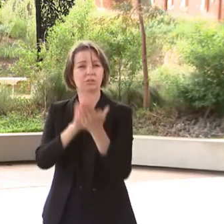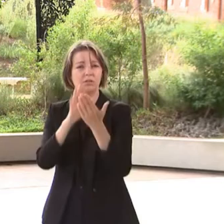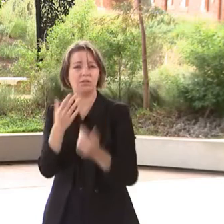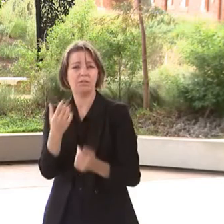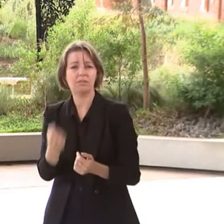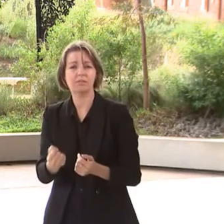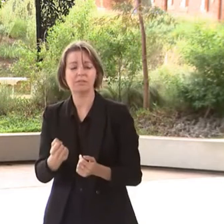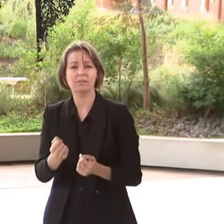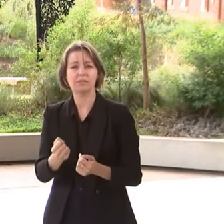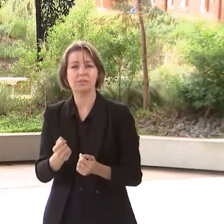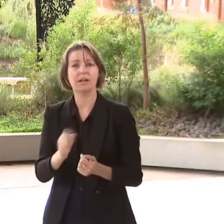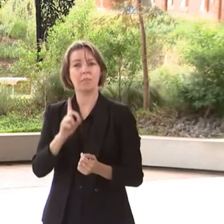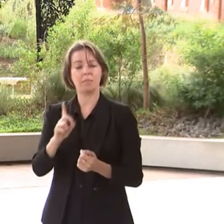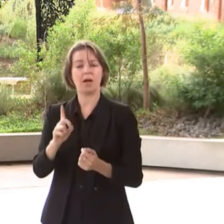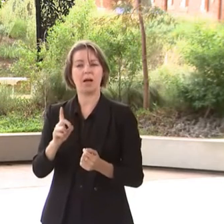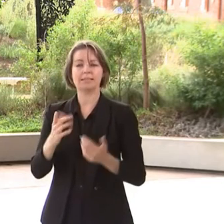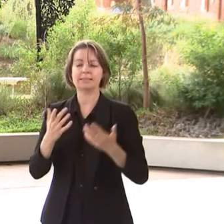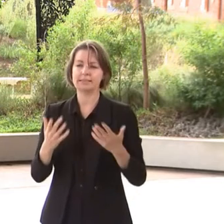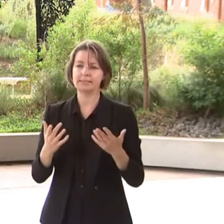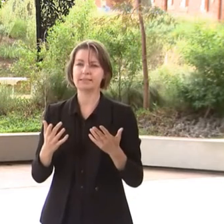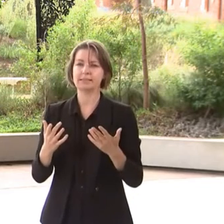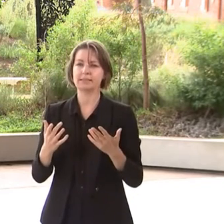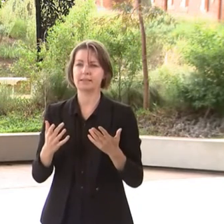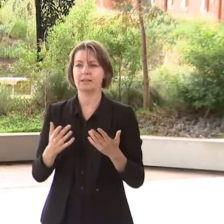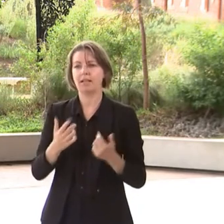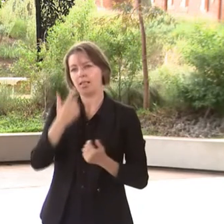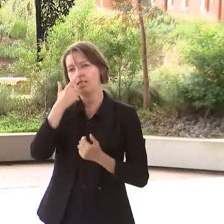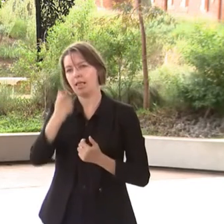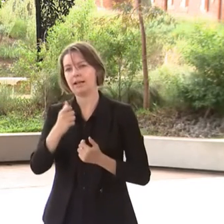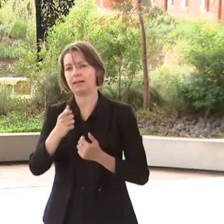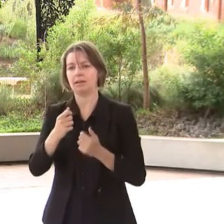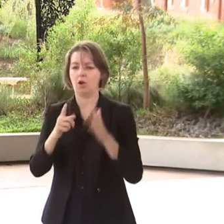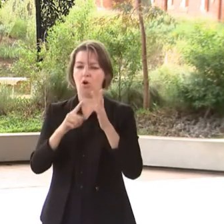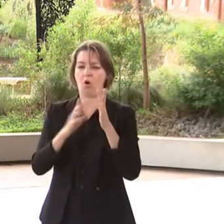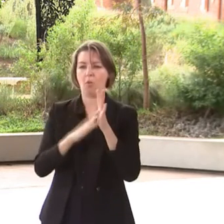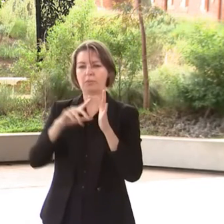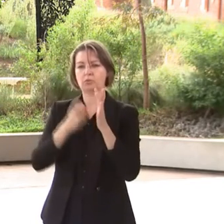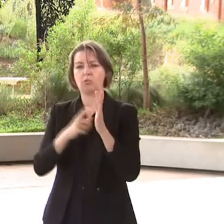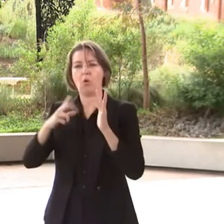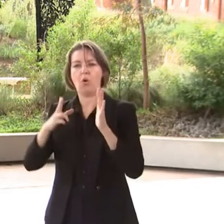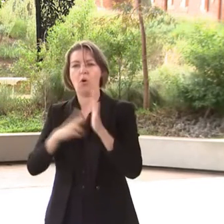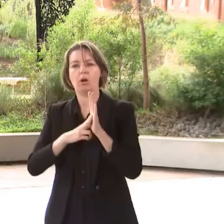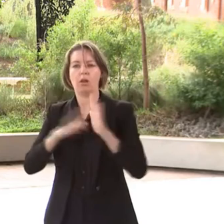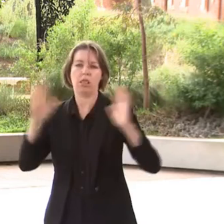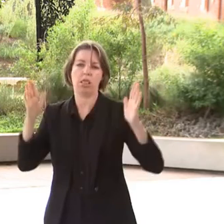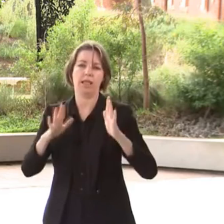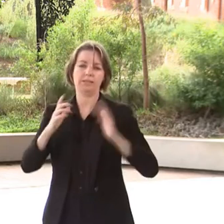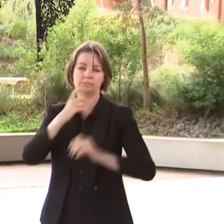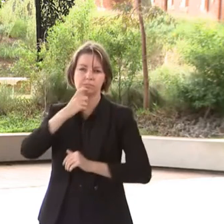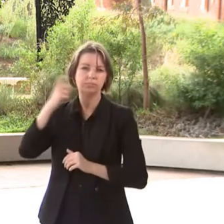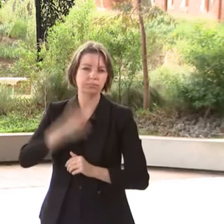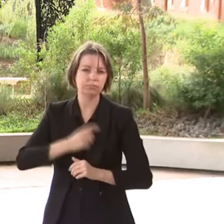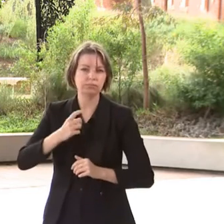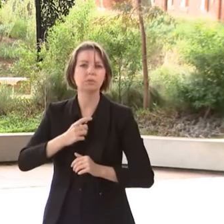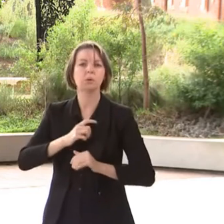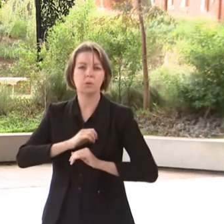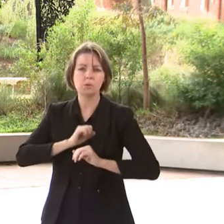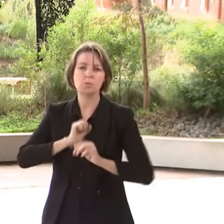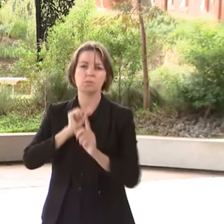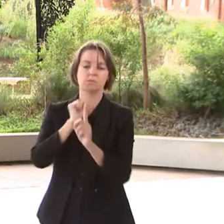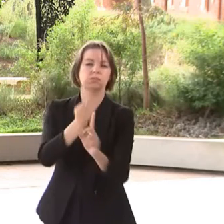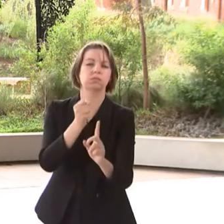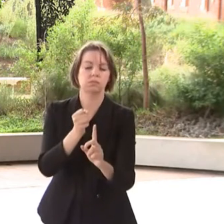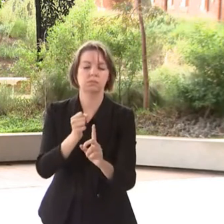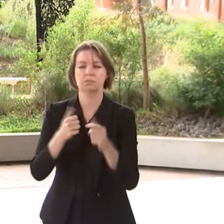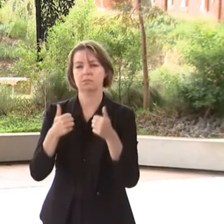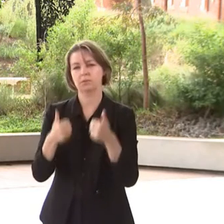into than having a more severe and deadly variant with an unvaccinated population. That would have been a